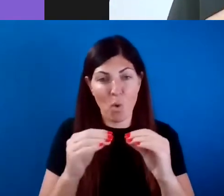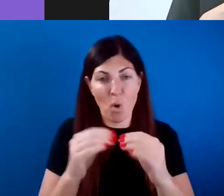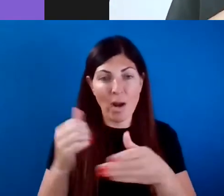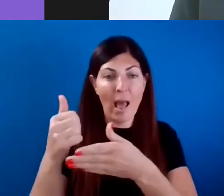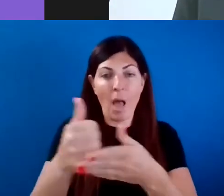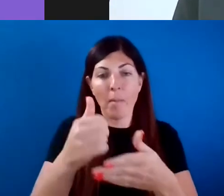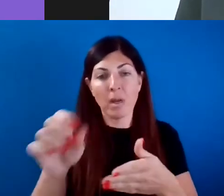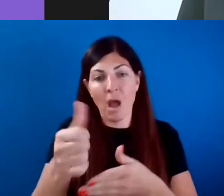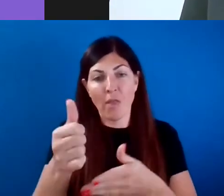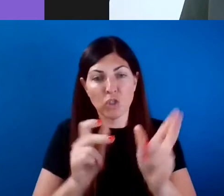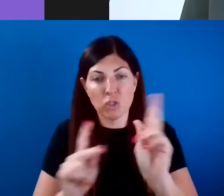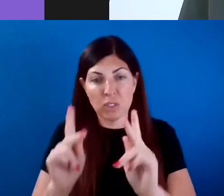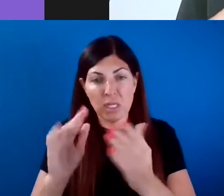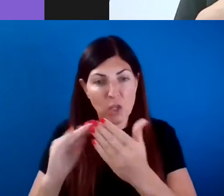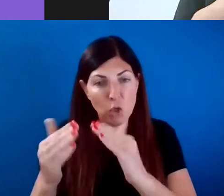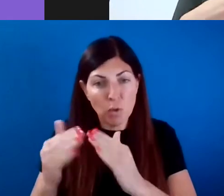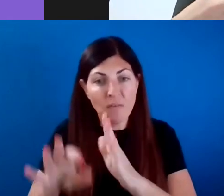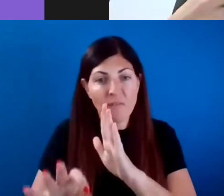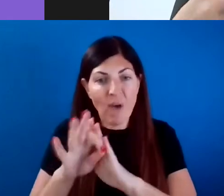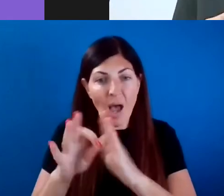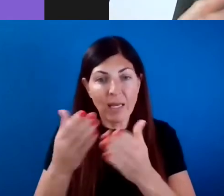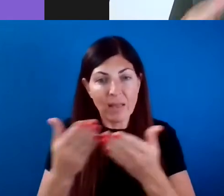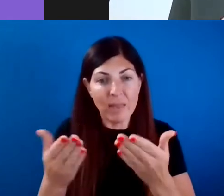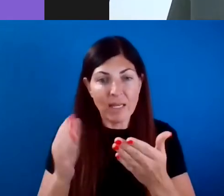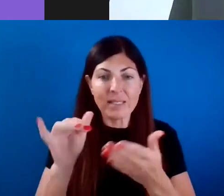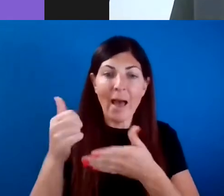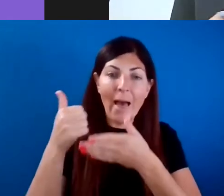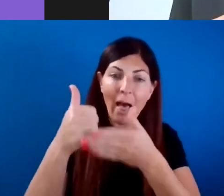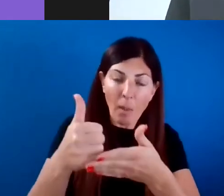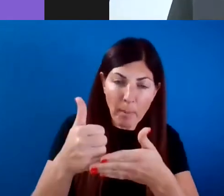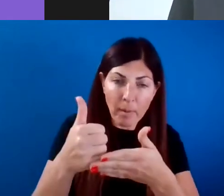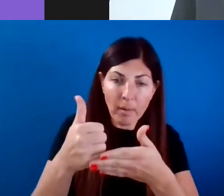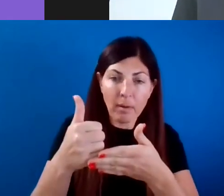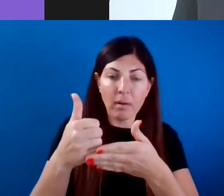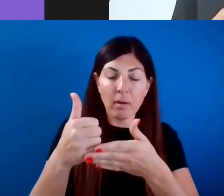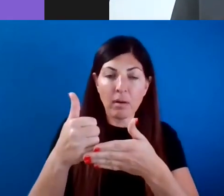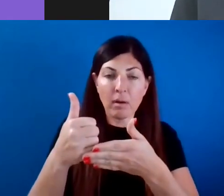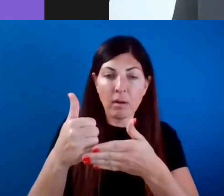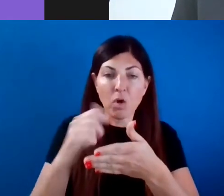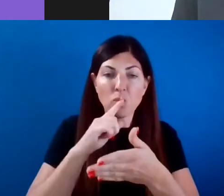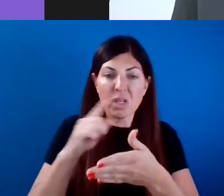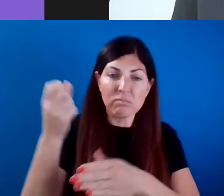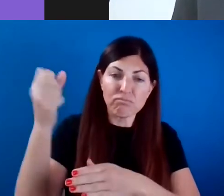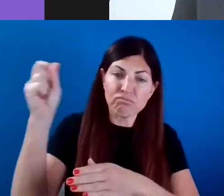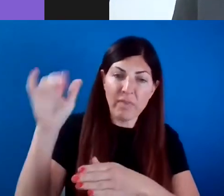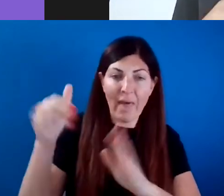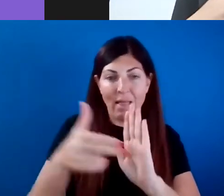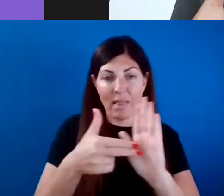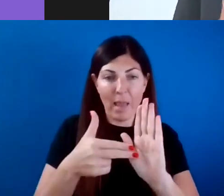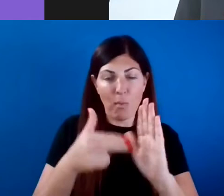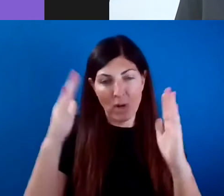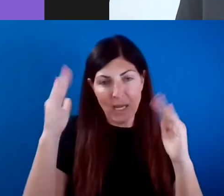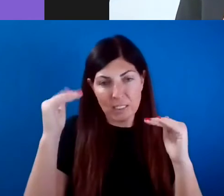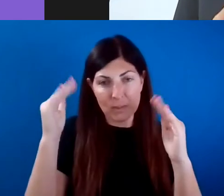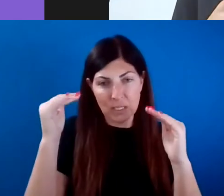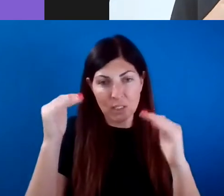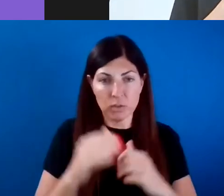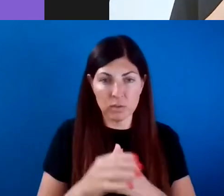community finding those things that help them defy that label and that expectation to